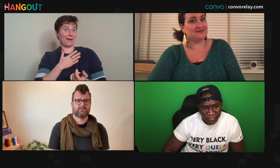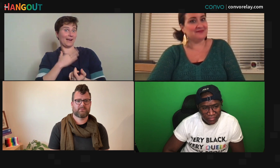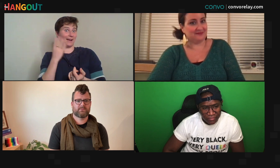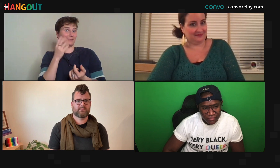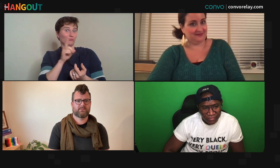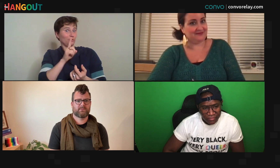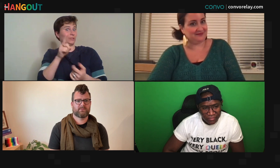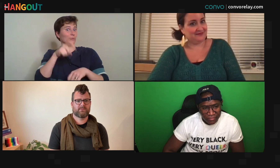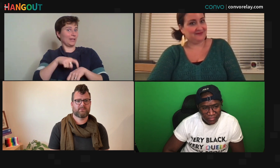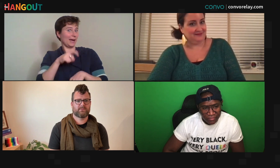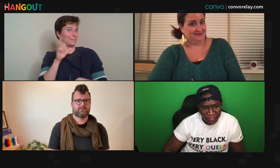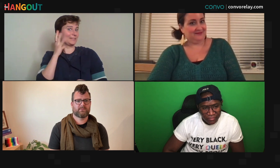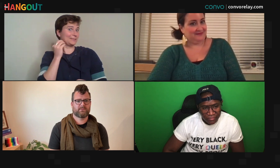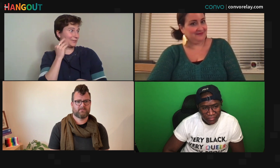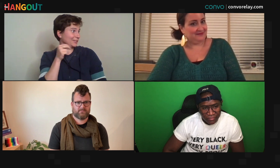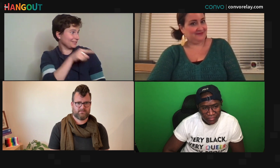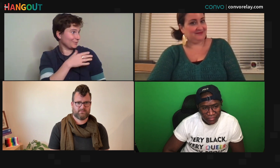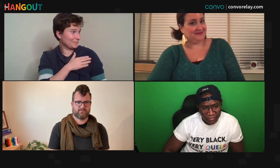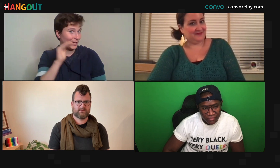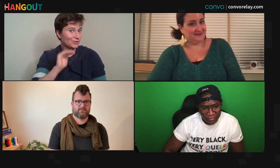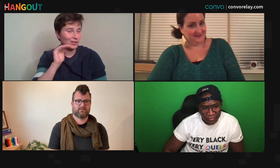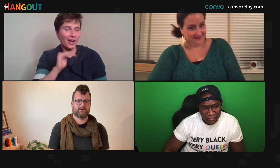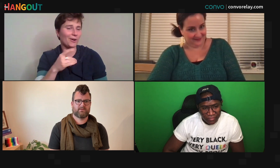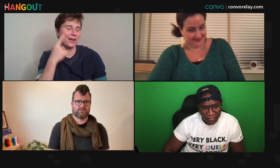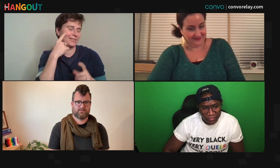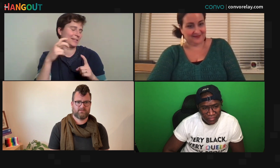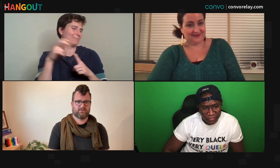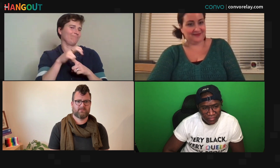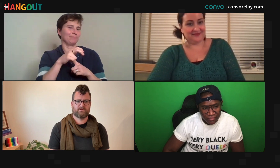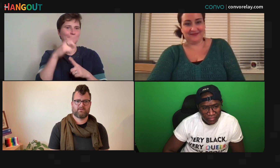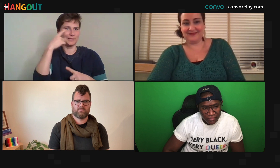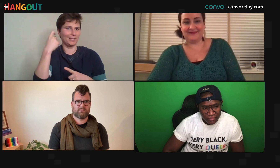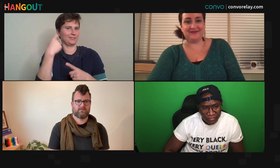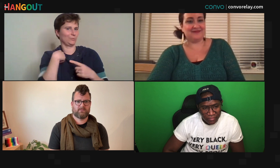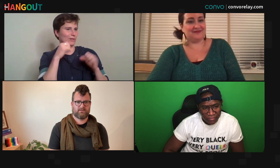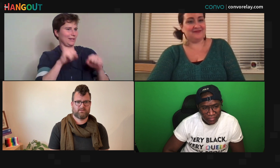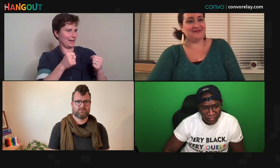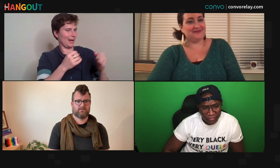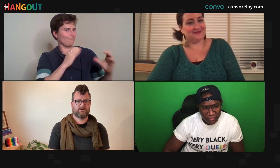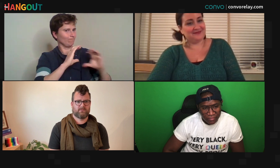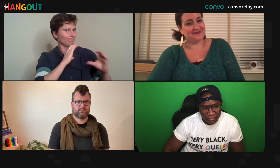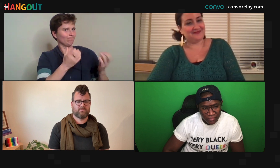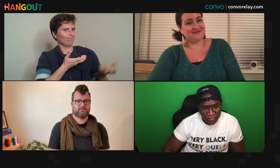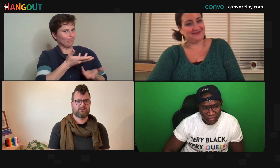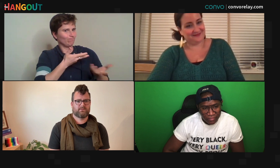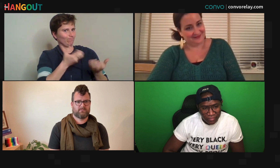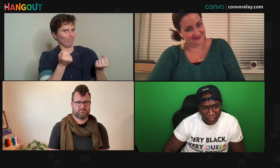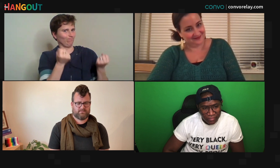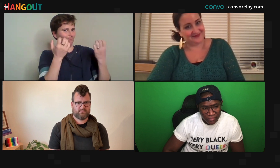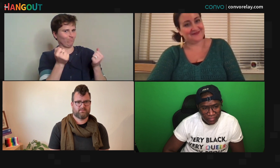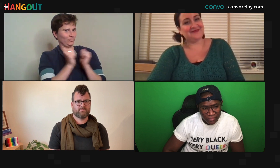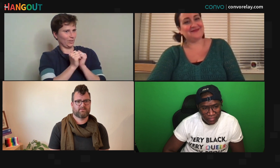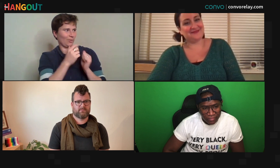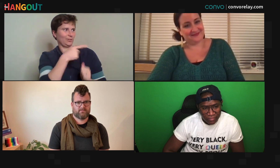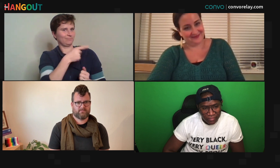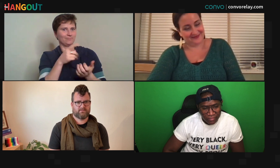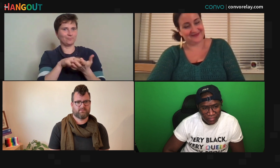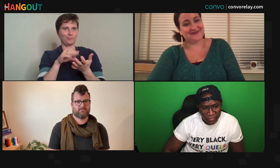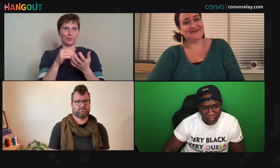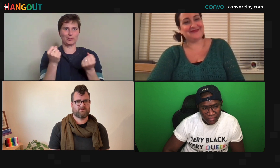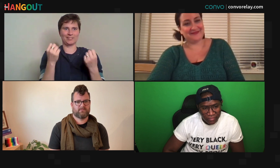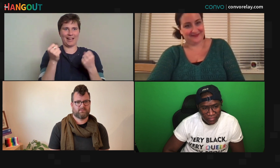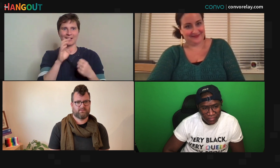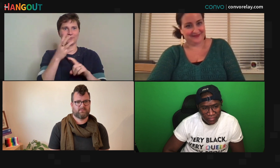And what I hope comes from this book, and it's based off my own real-time experience that I've had with my own child. It's